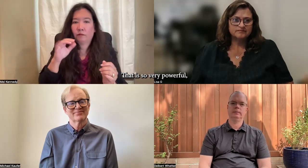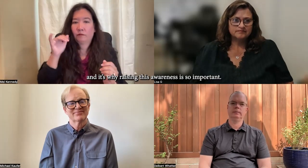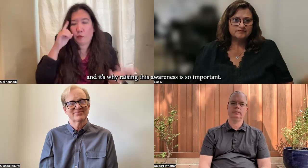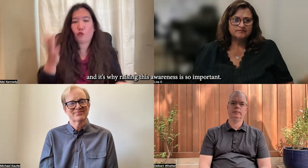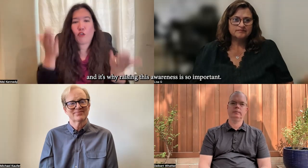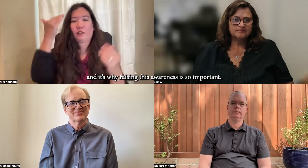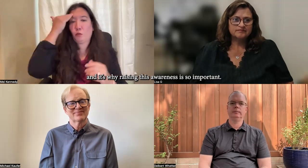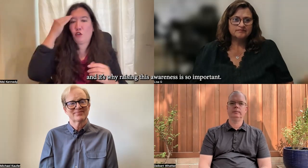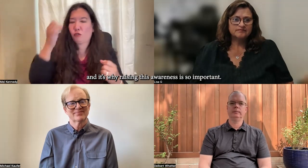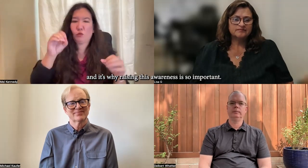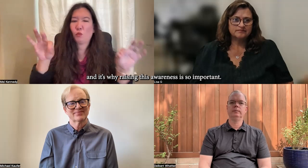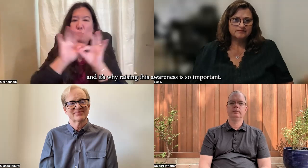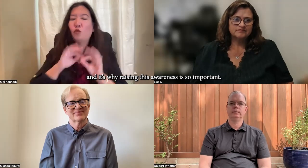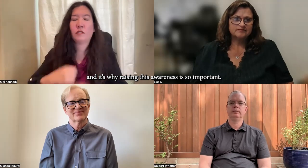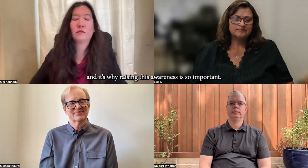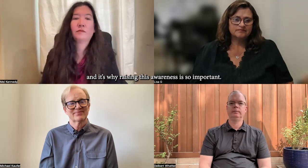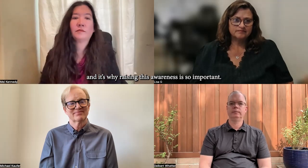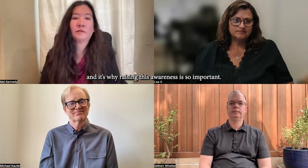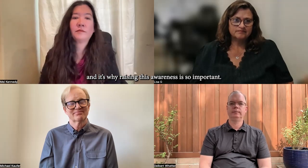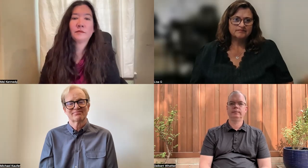powerful, and it's why raising this awareness is so important.